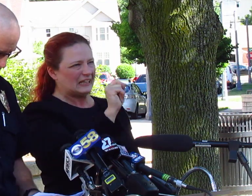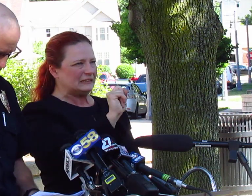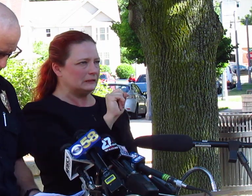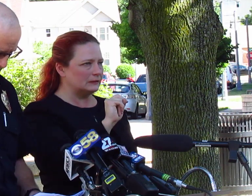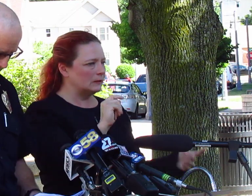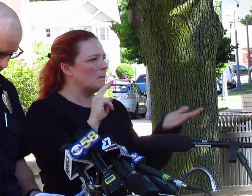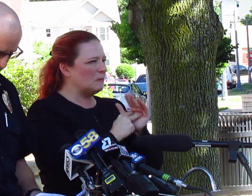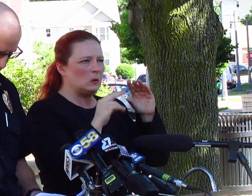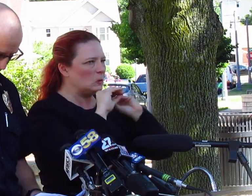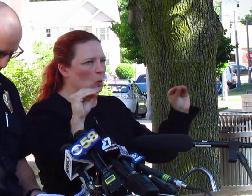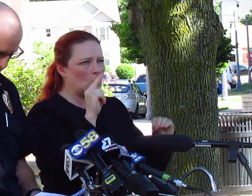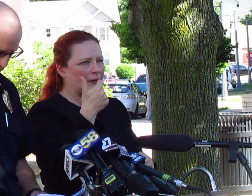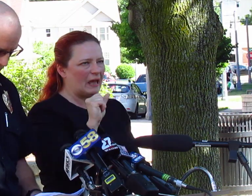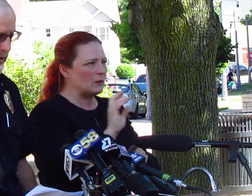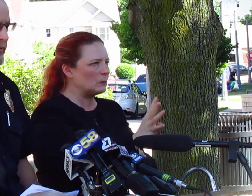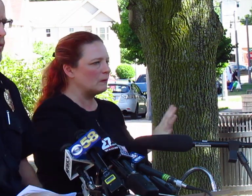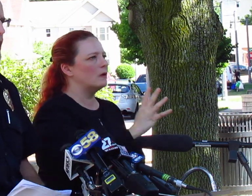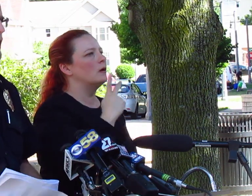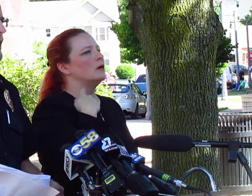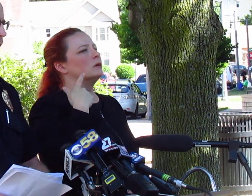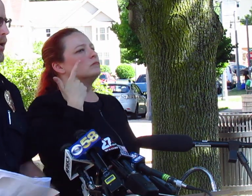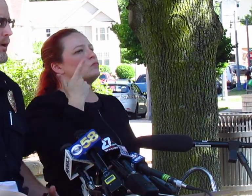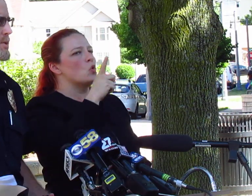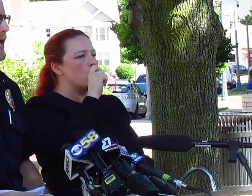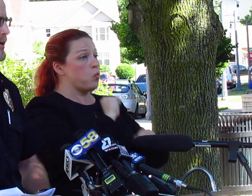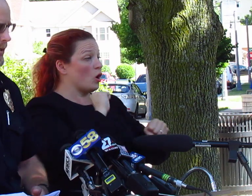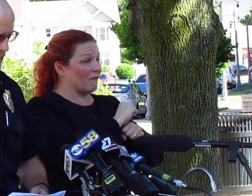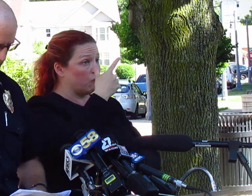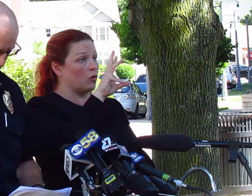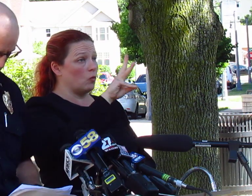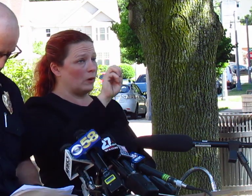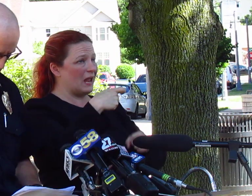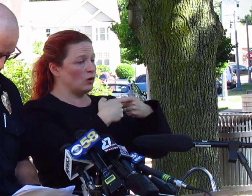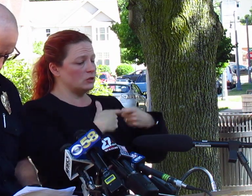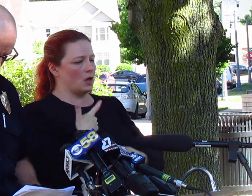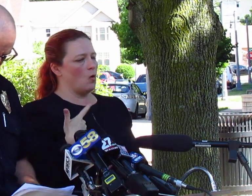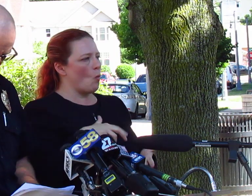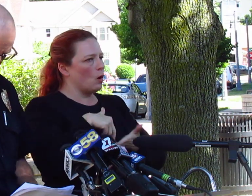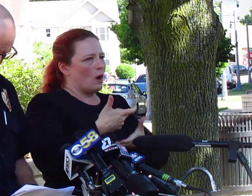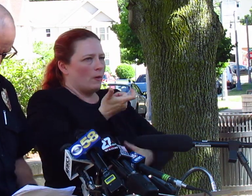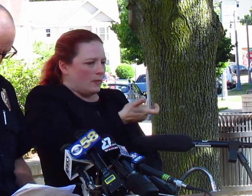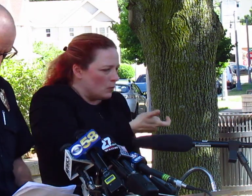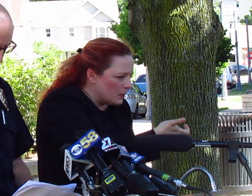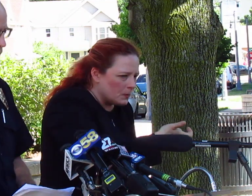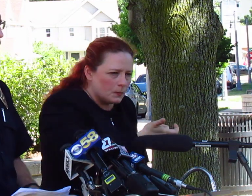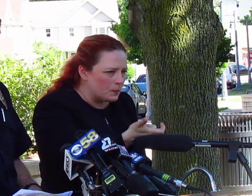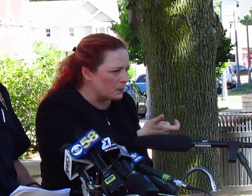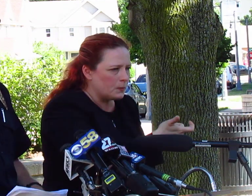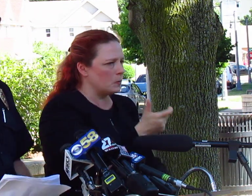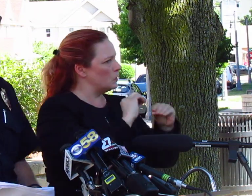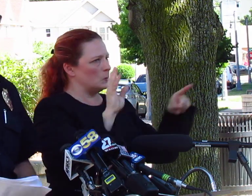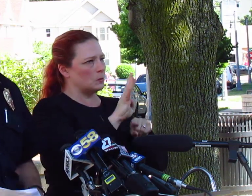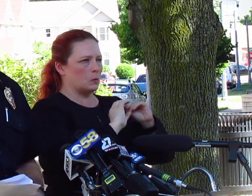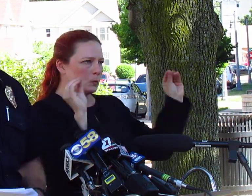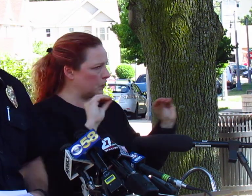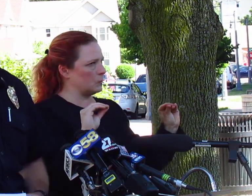no gas orders. Things have been relit over the weekend on that outside that secured zone. Business owners and